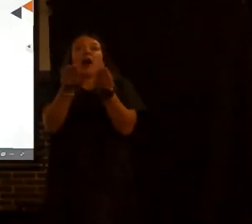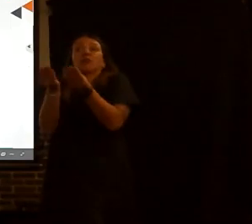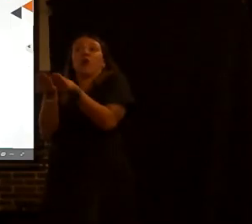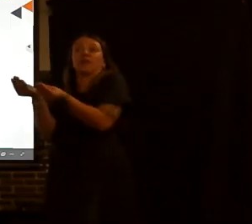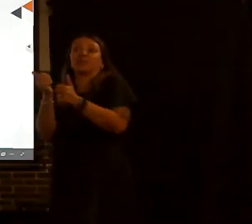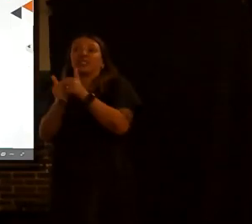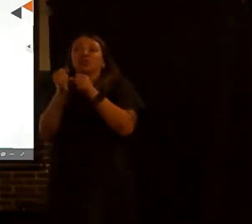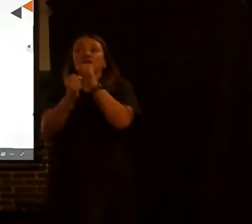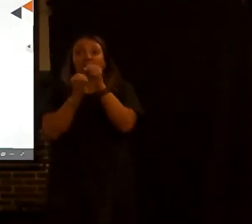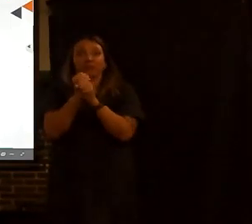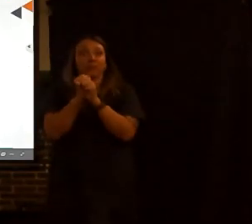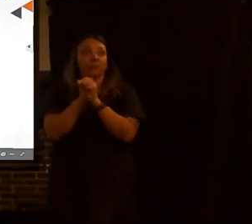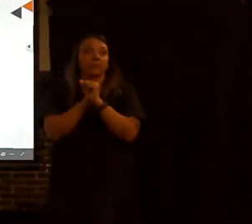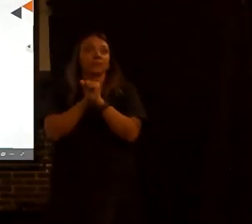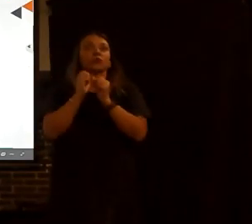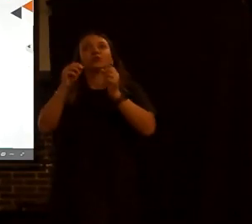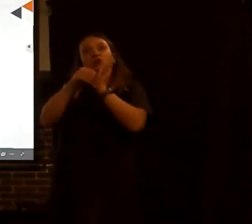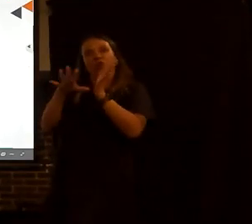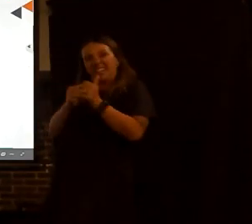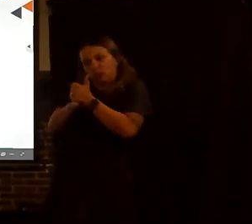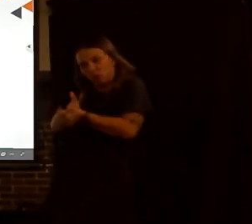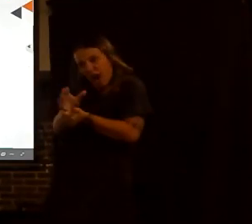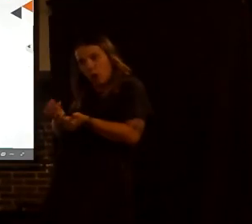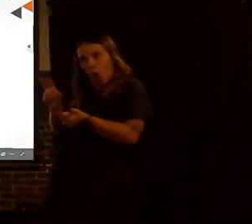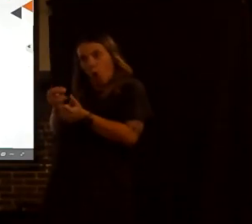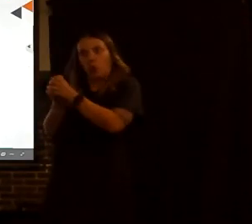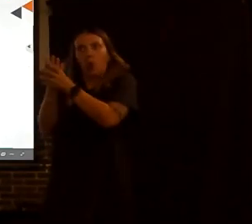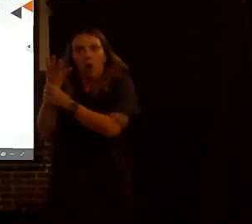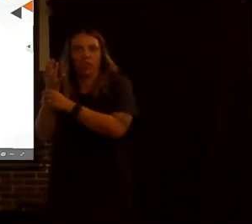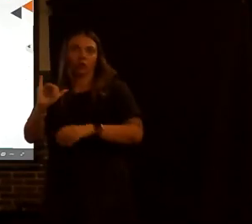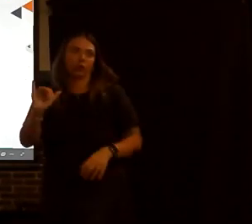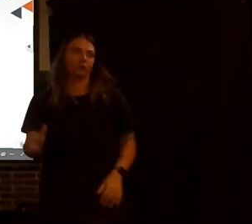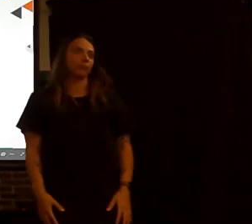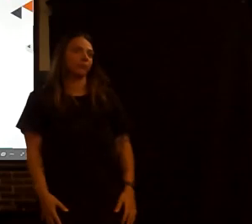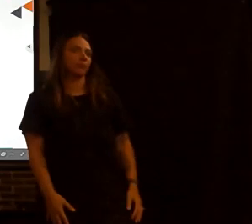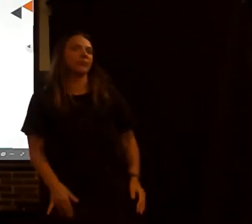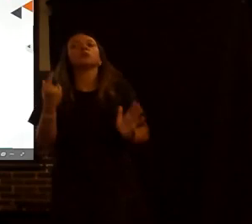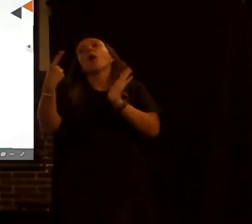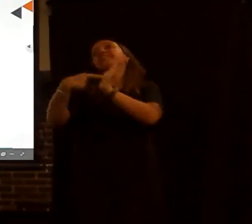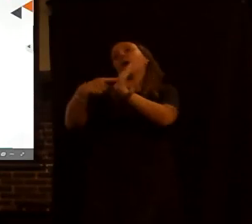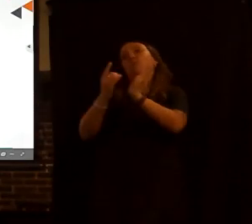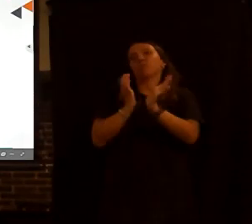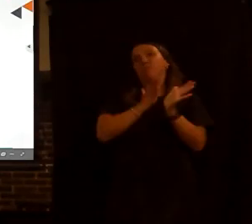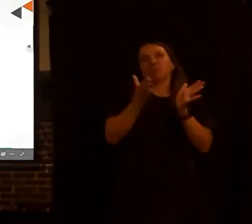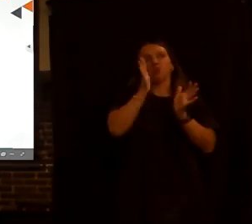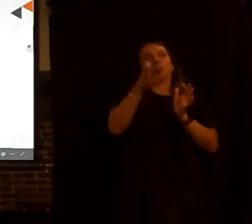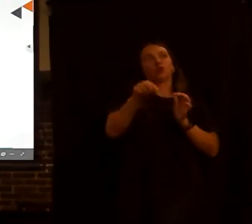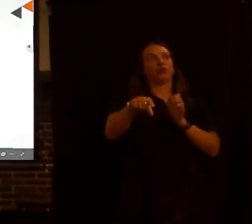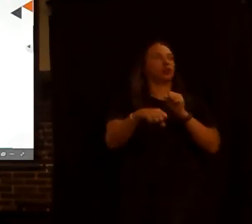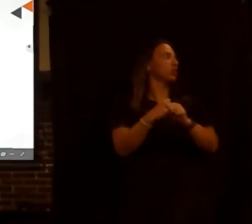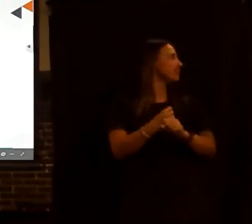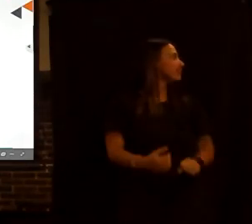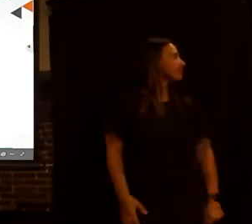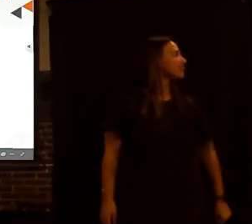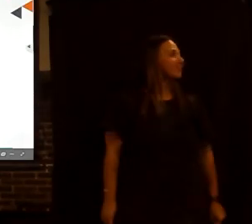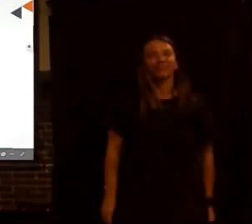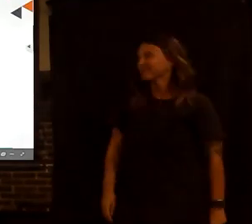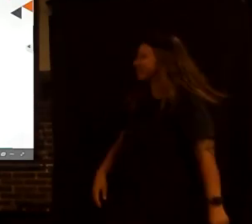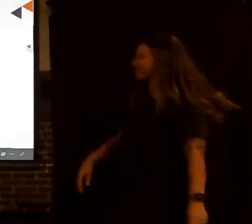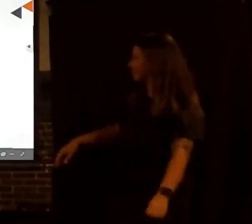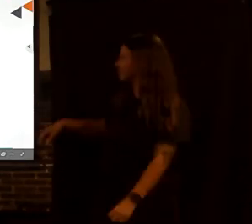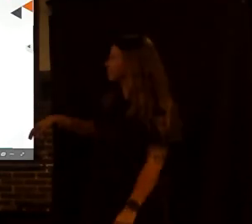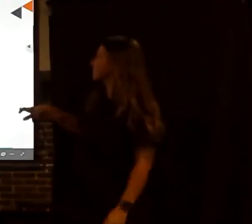goals, and that carries over each year. So the students can track their own growth. That's one example of what